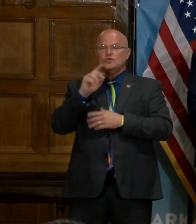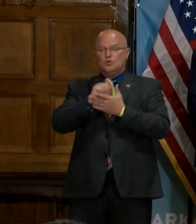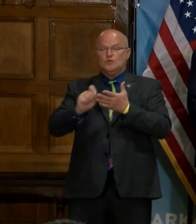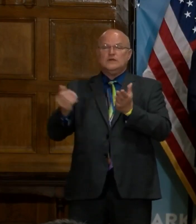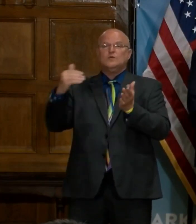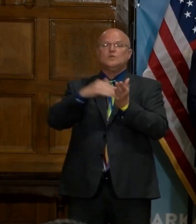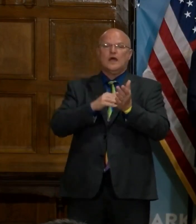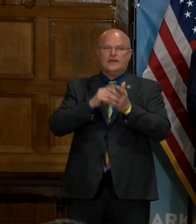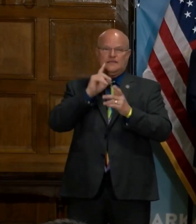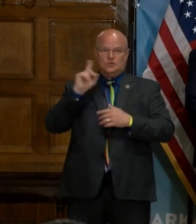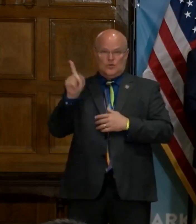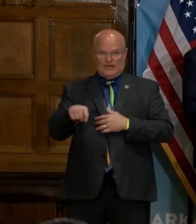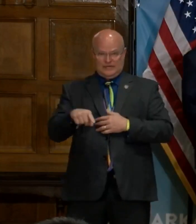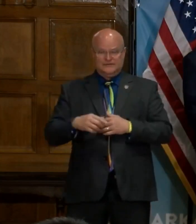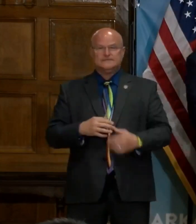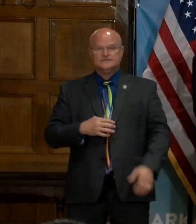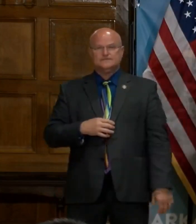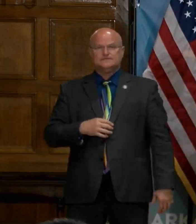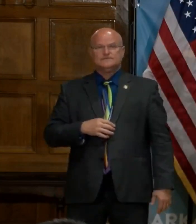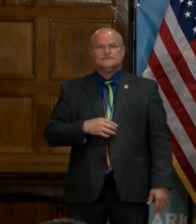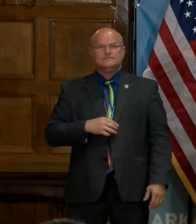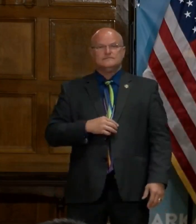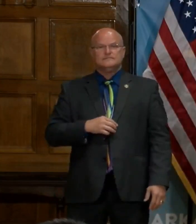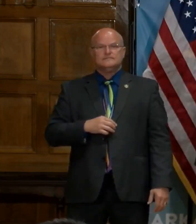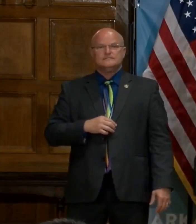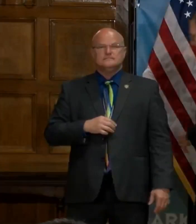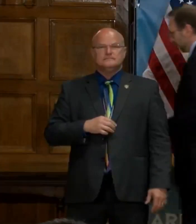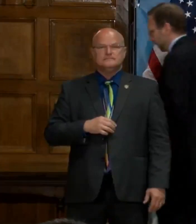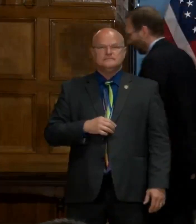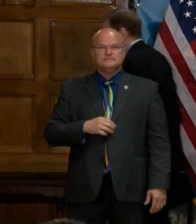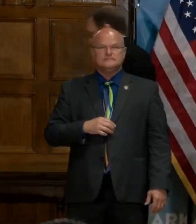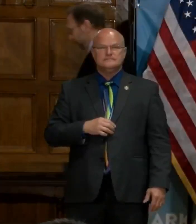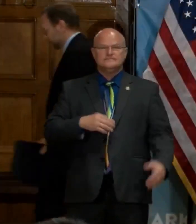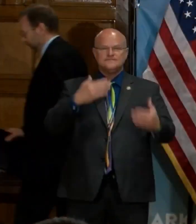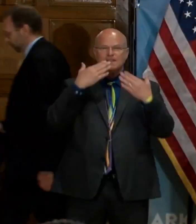owners to rewrite the directive. Thank you.